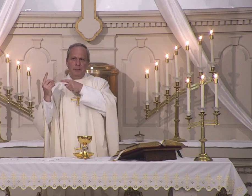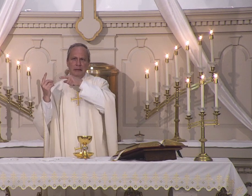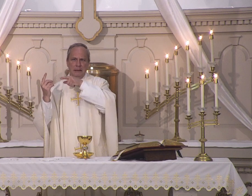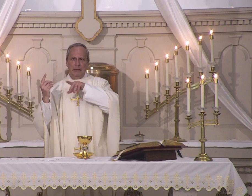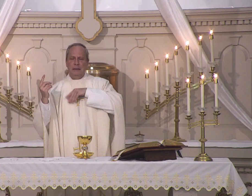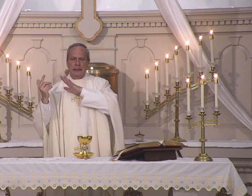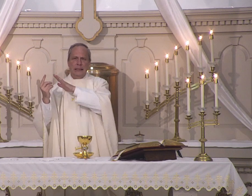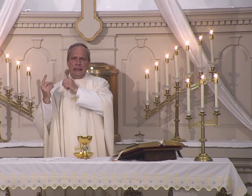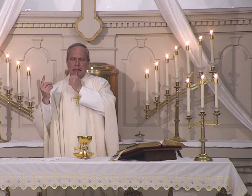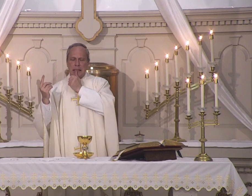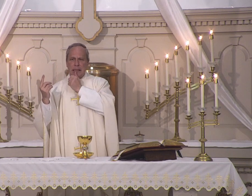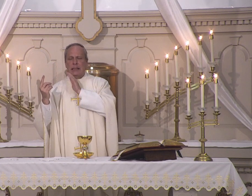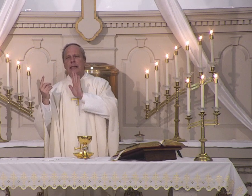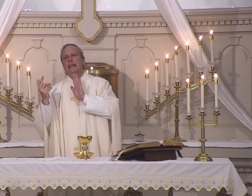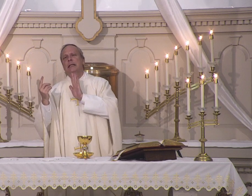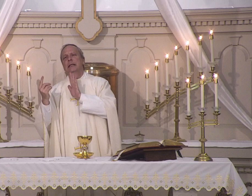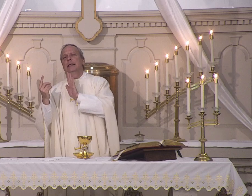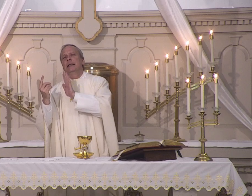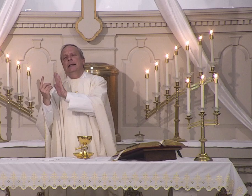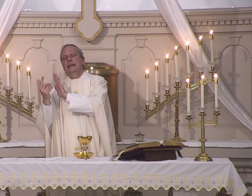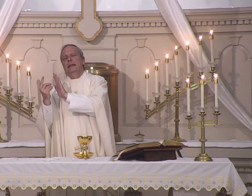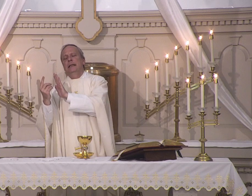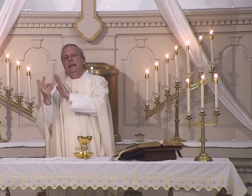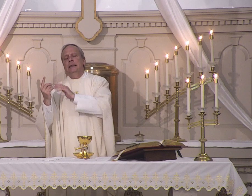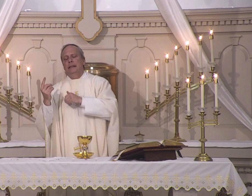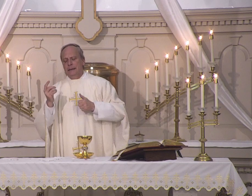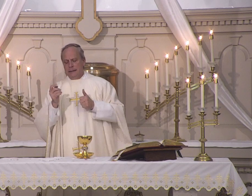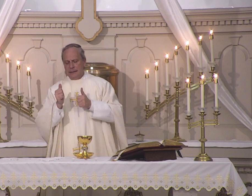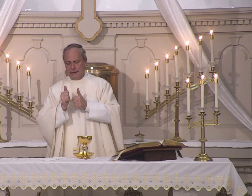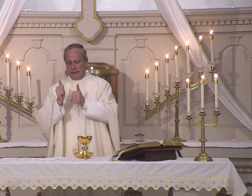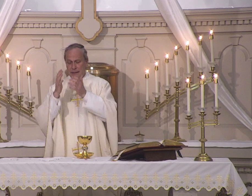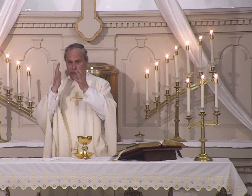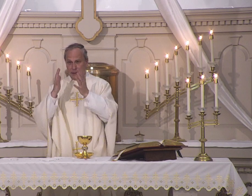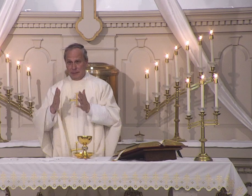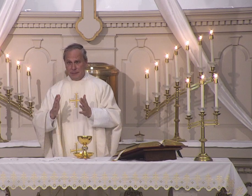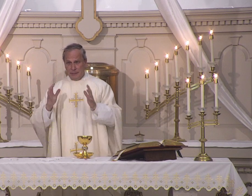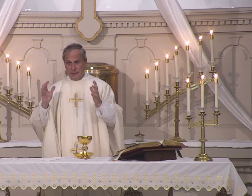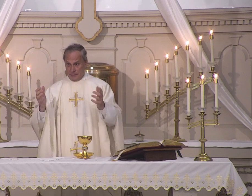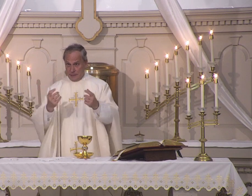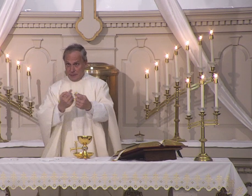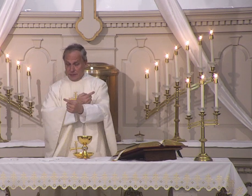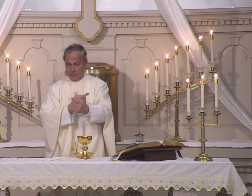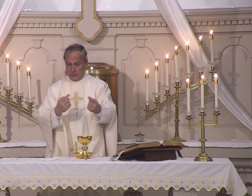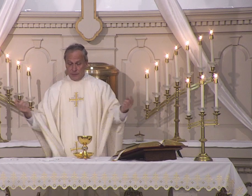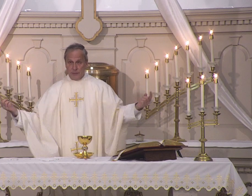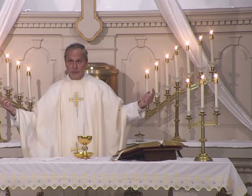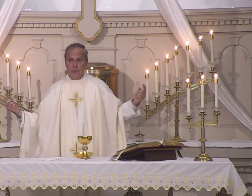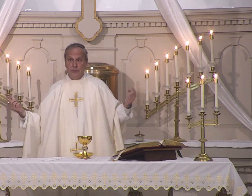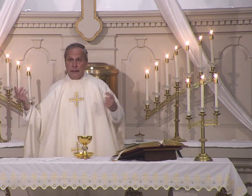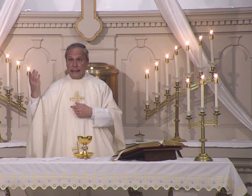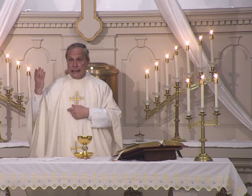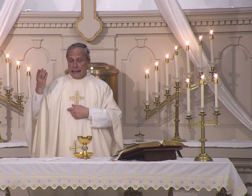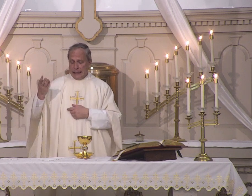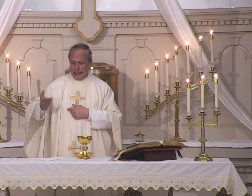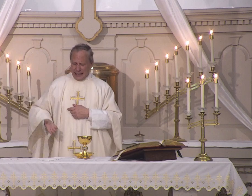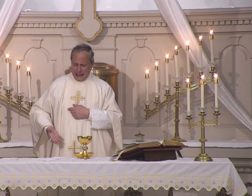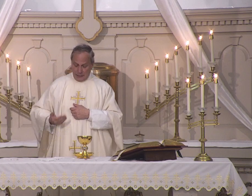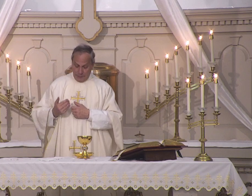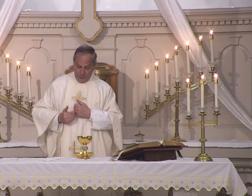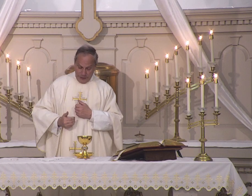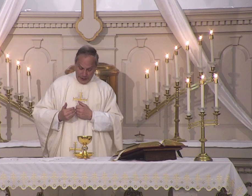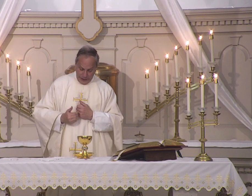At the time he was betrayed and entered willingly into his